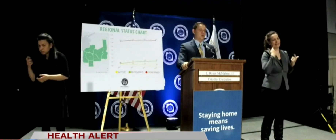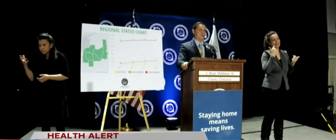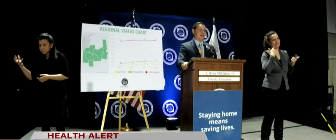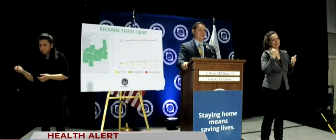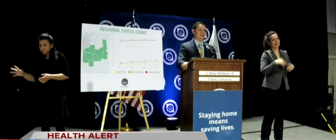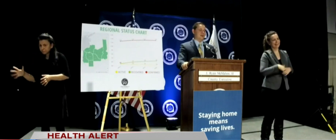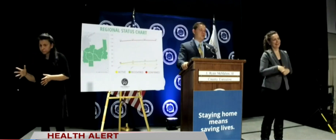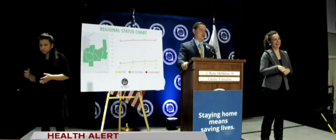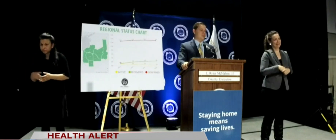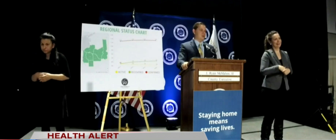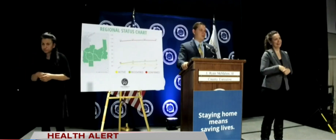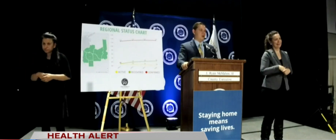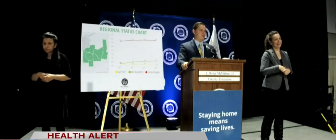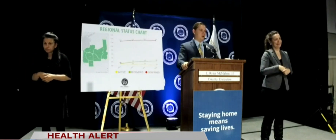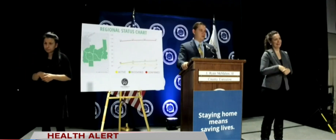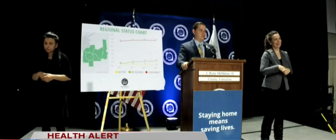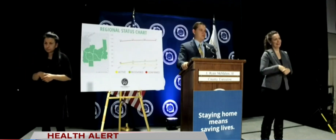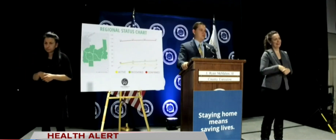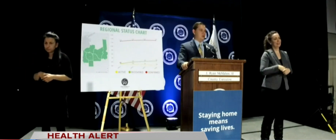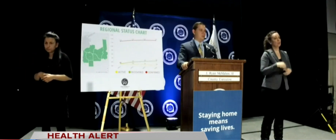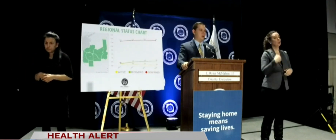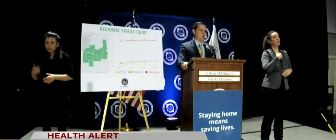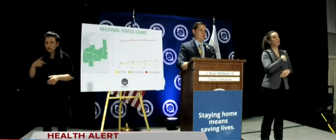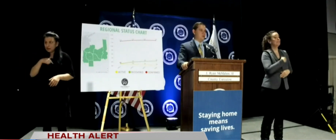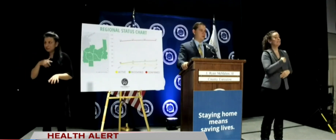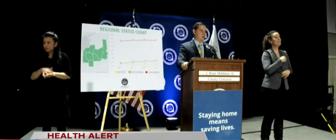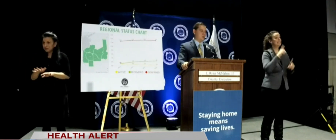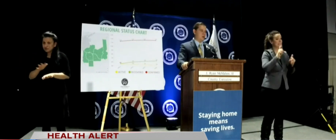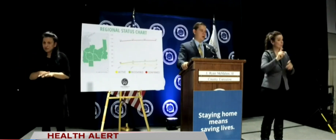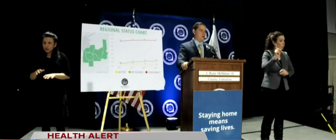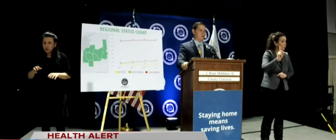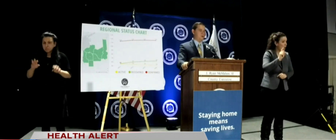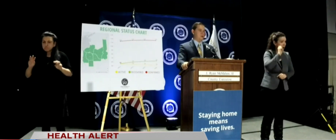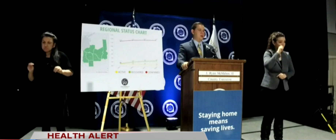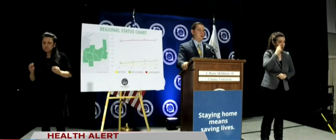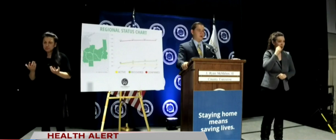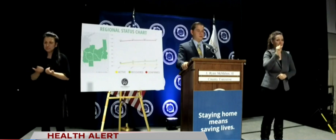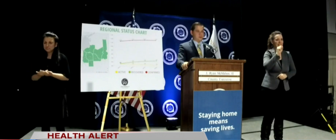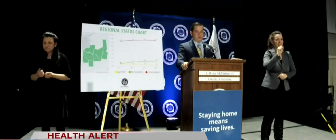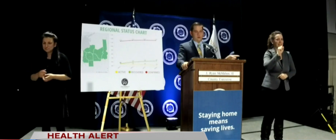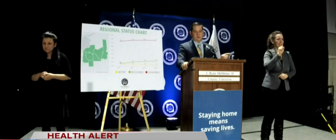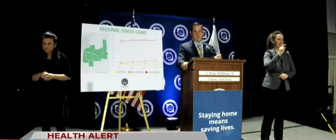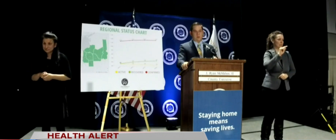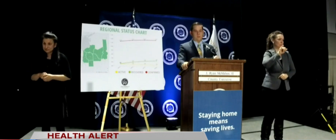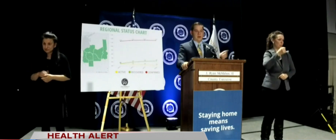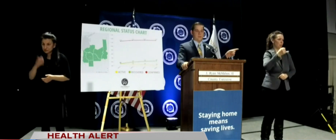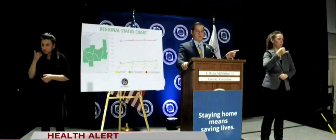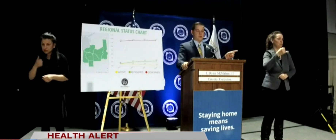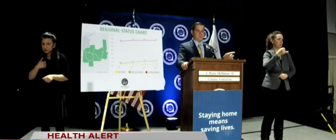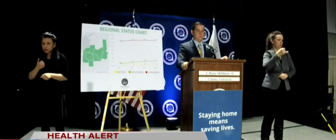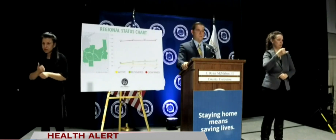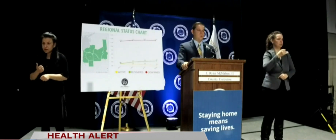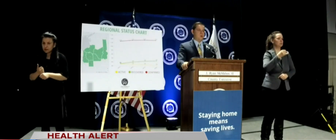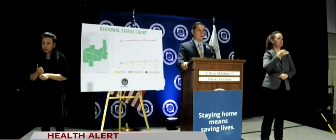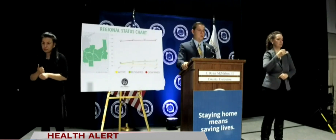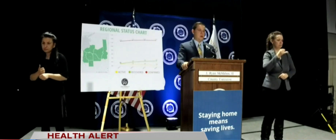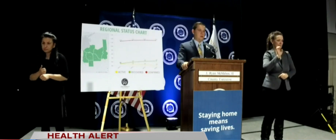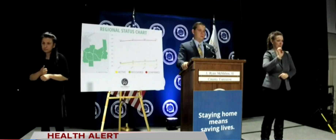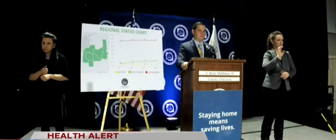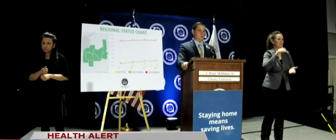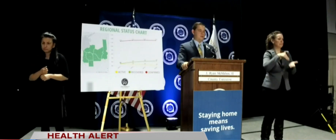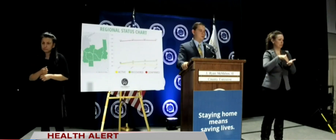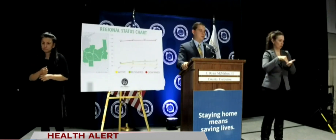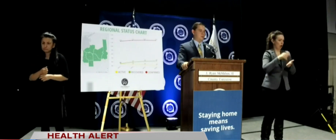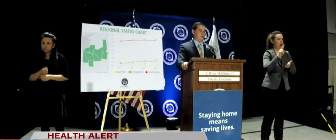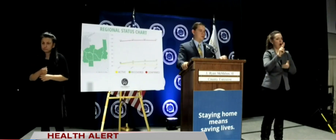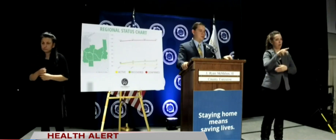we're doing testing at our triage site for all of our Central New York partners, Northern New York partners. Western New York's come up, Capital's come up.